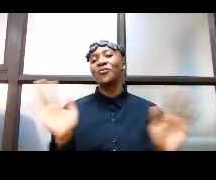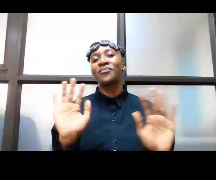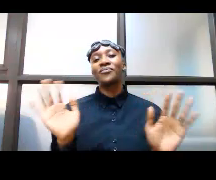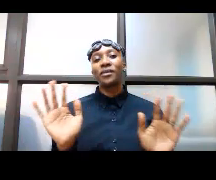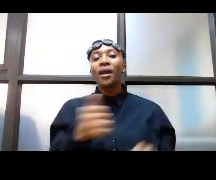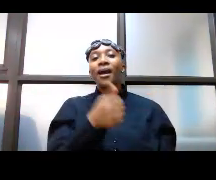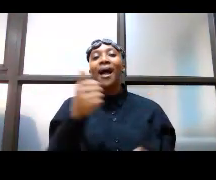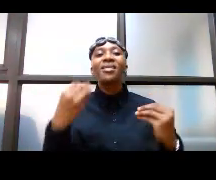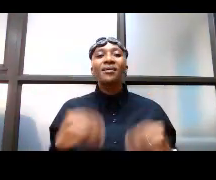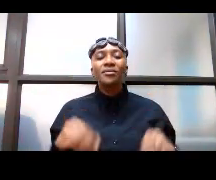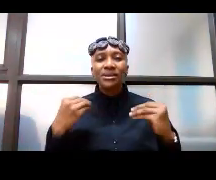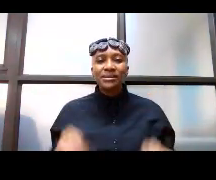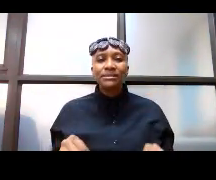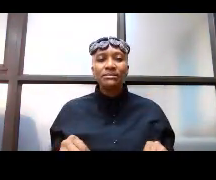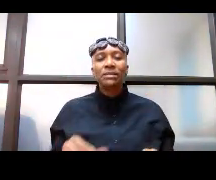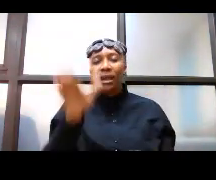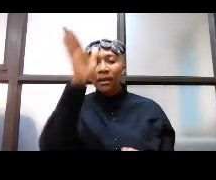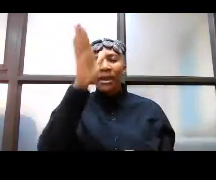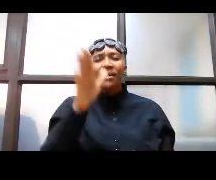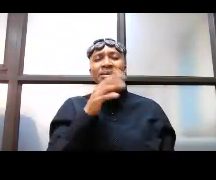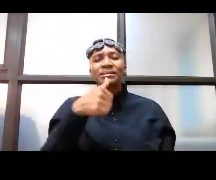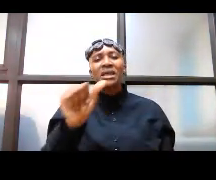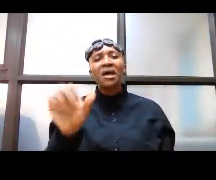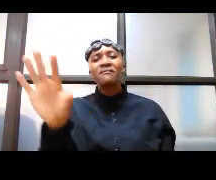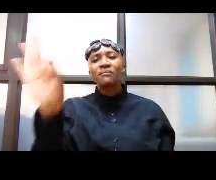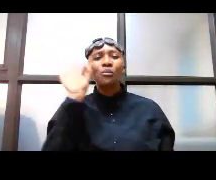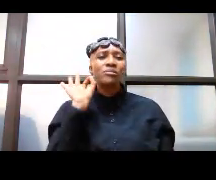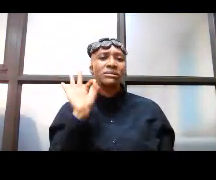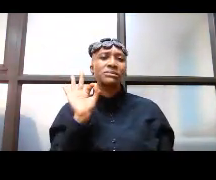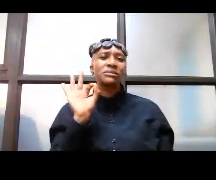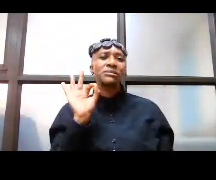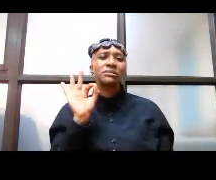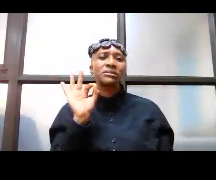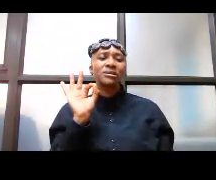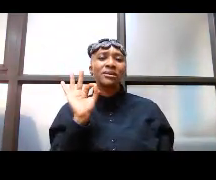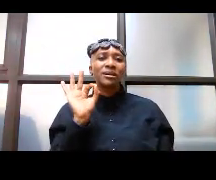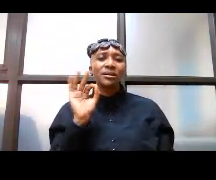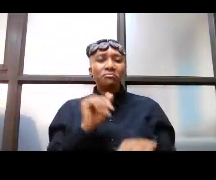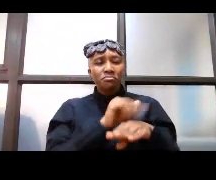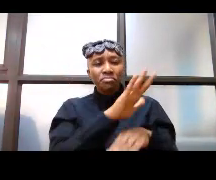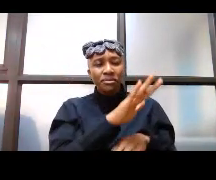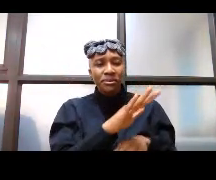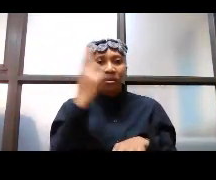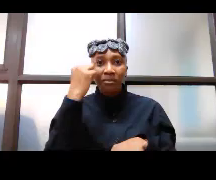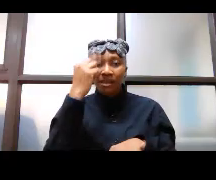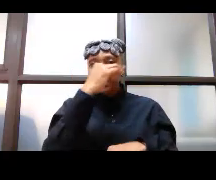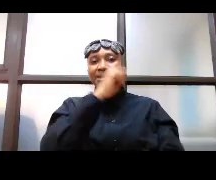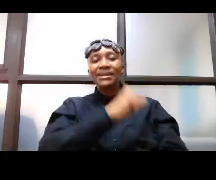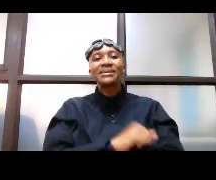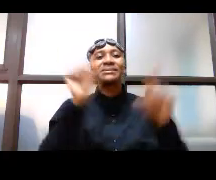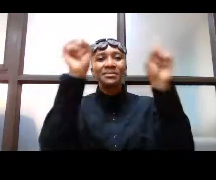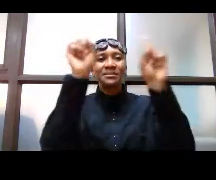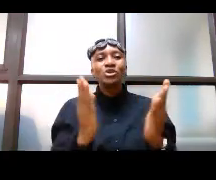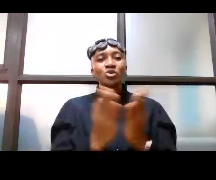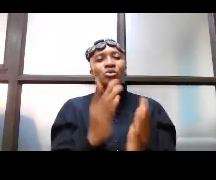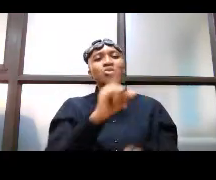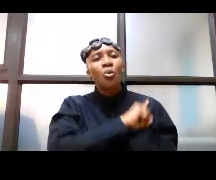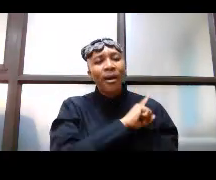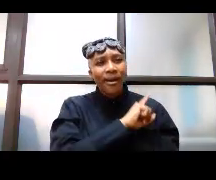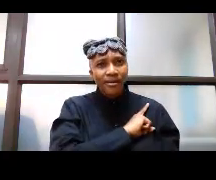reason why parents opted to take us, blind learners, to special schools is